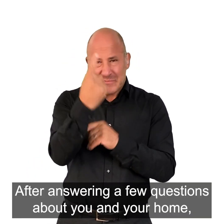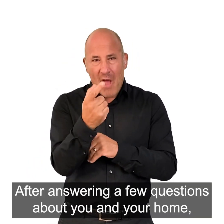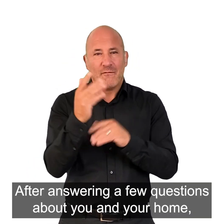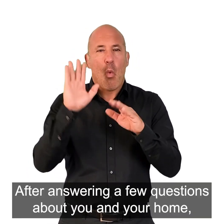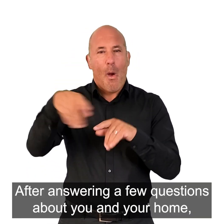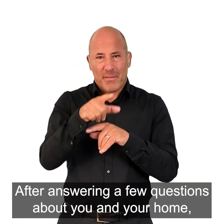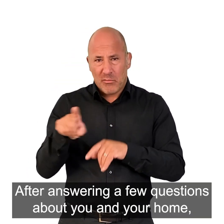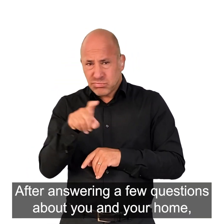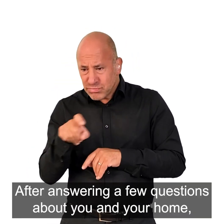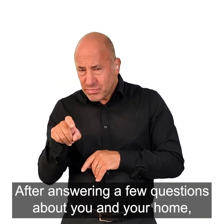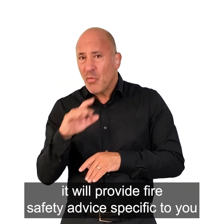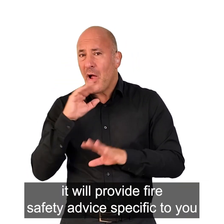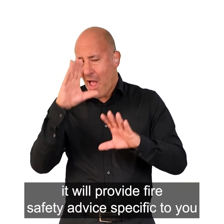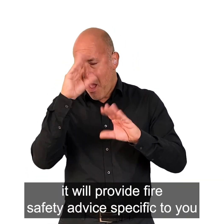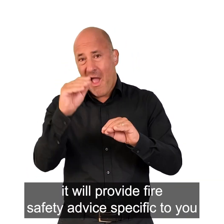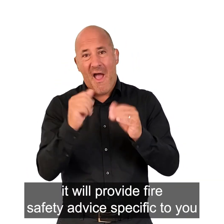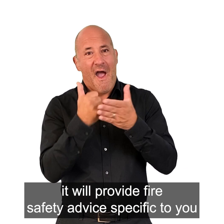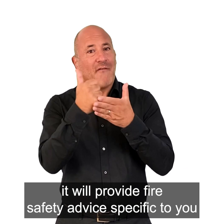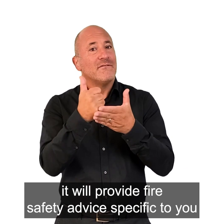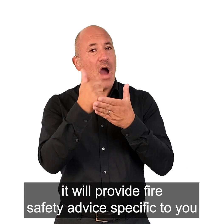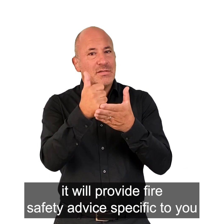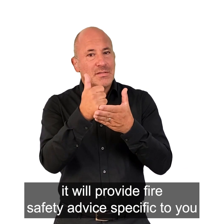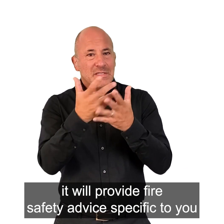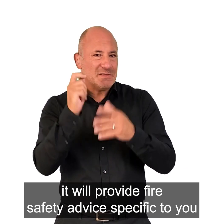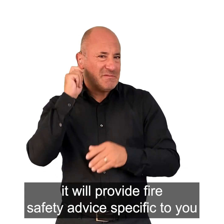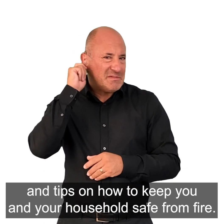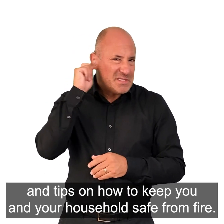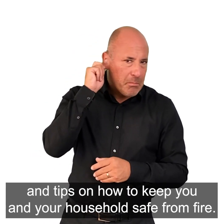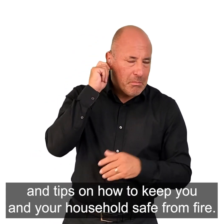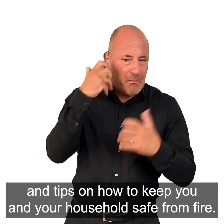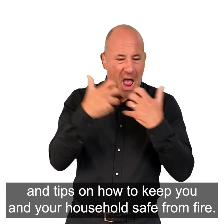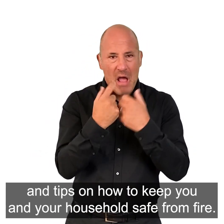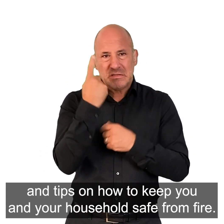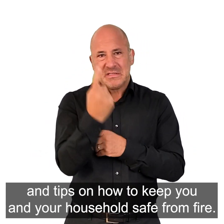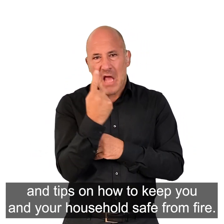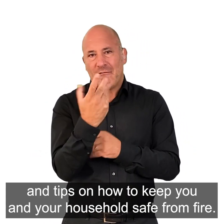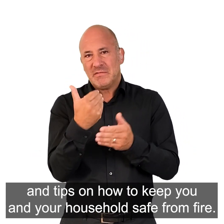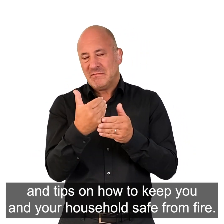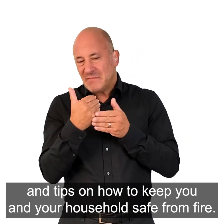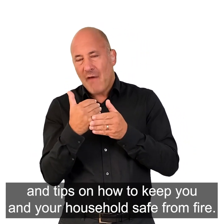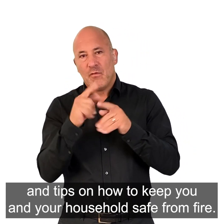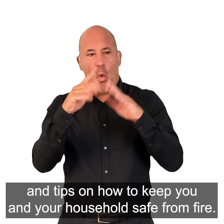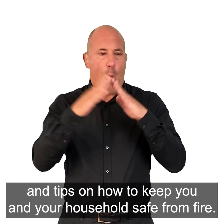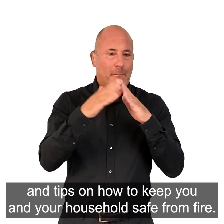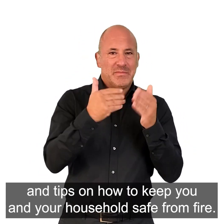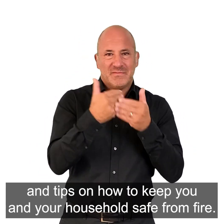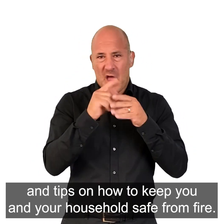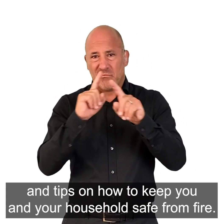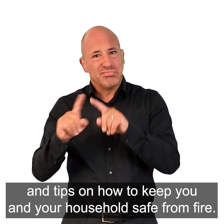After answering a few questions about you and your home, it will provide fire safety advice specific to you and tips on how to keep you and